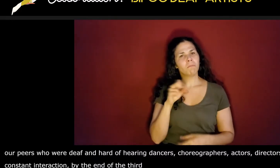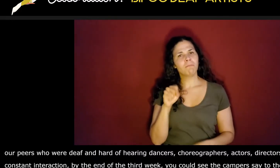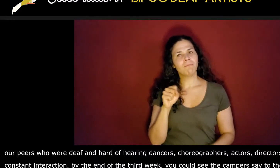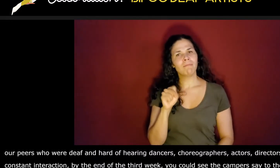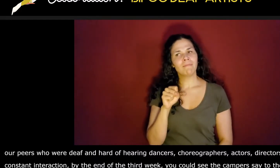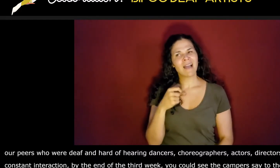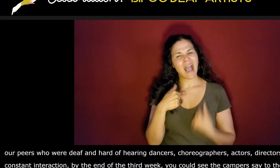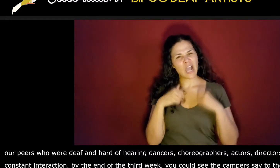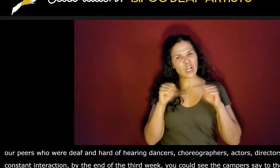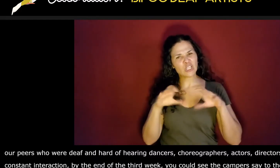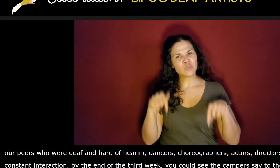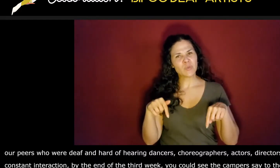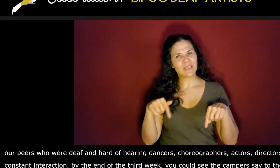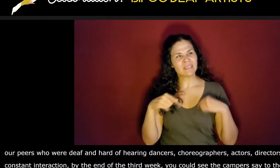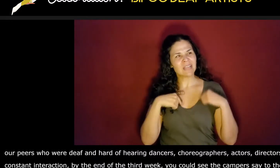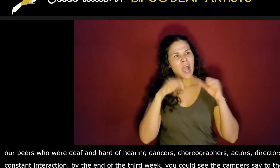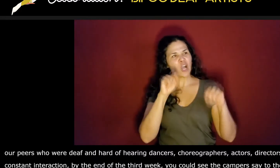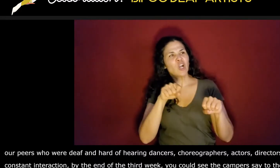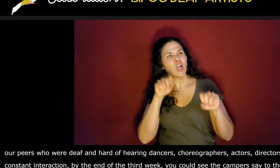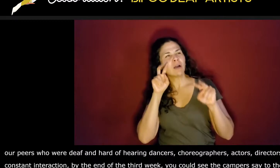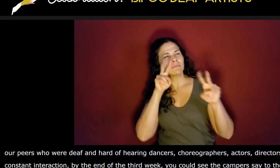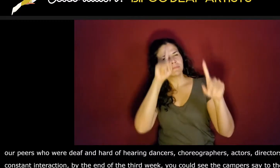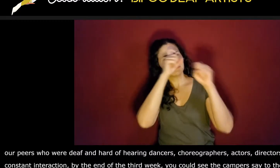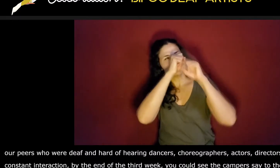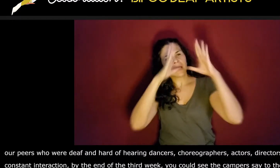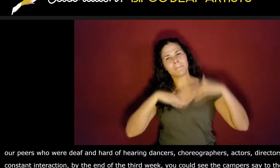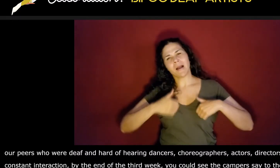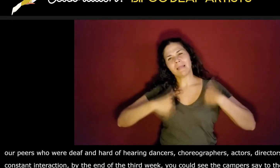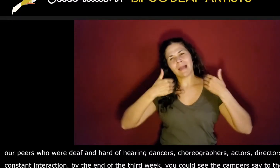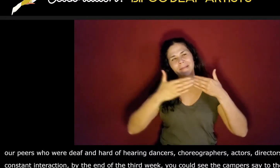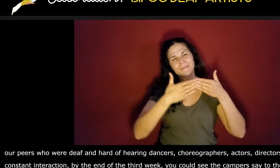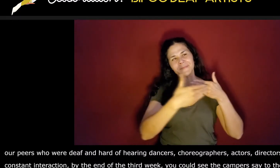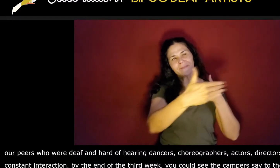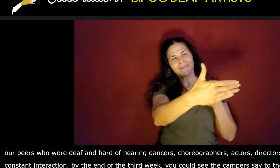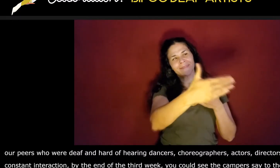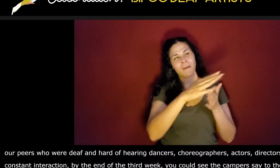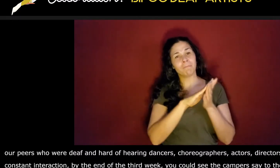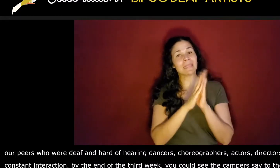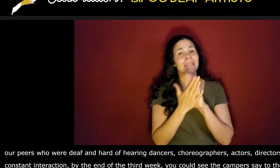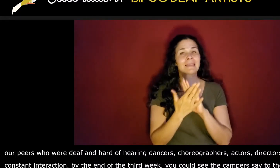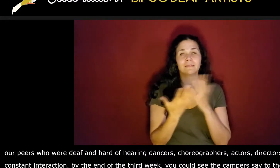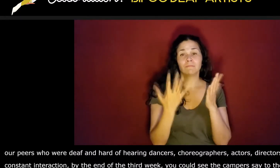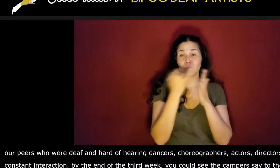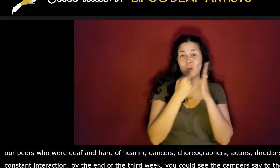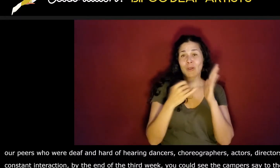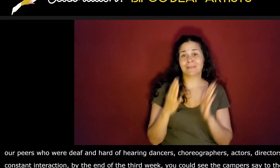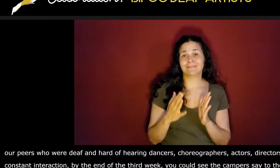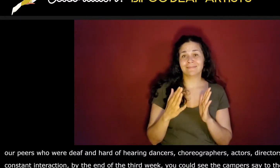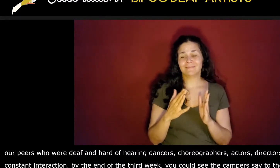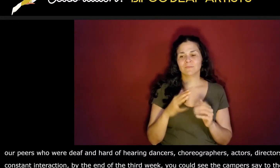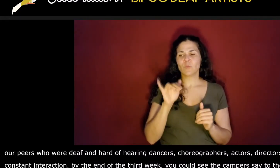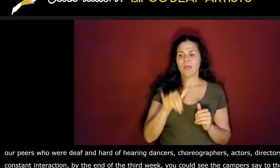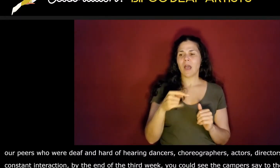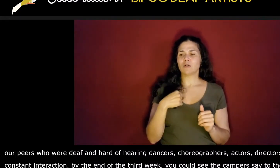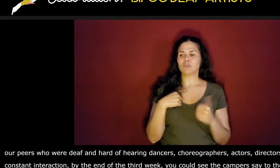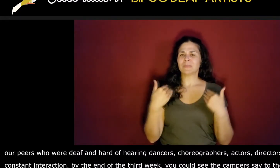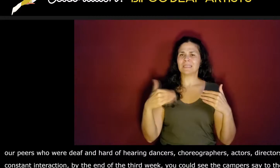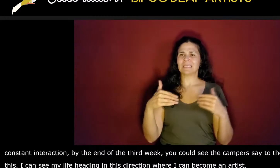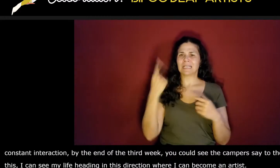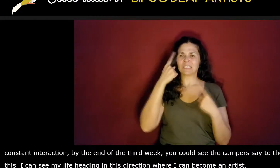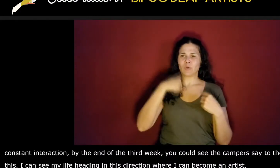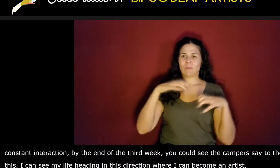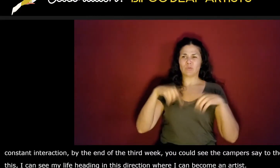to themselves, hey, I can do this. I can see my life heading in this direction where I can become an